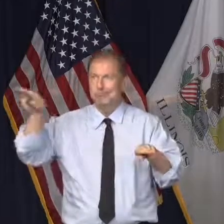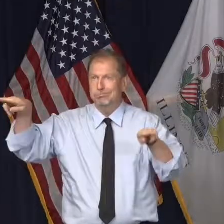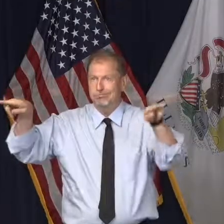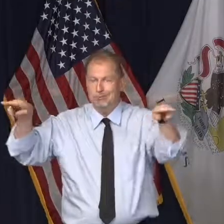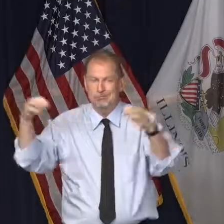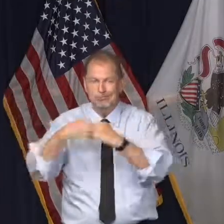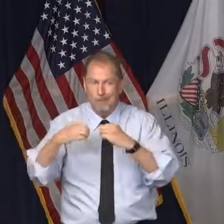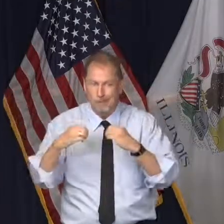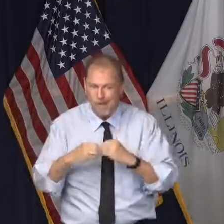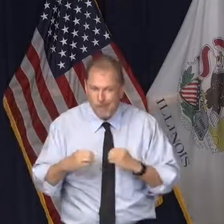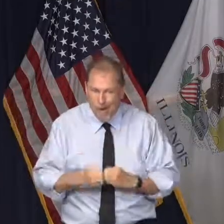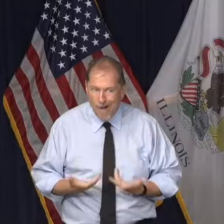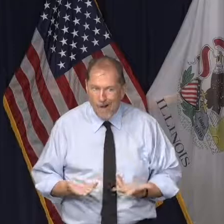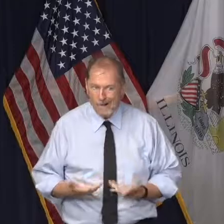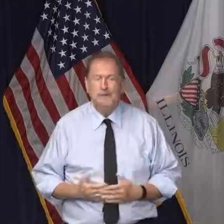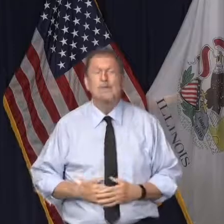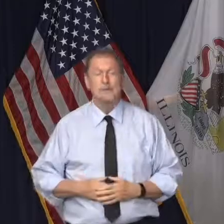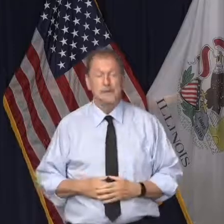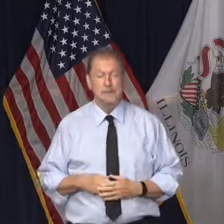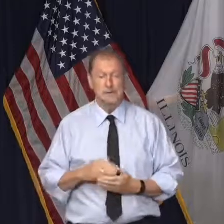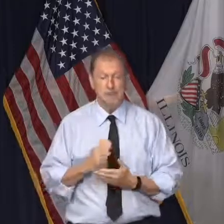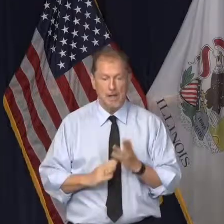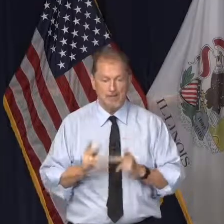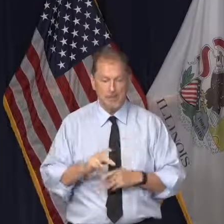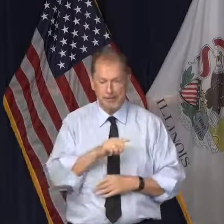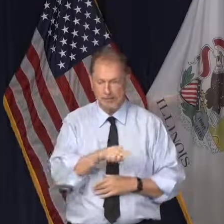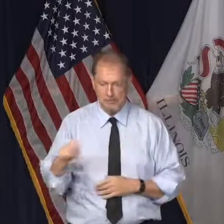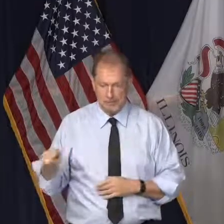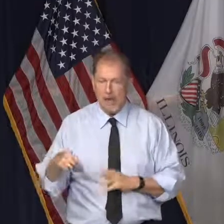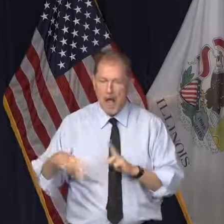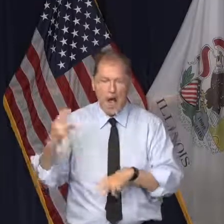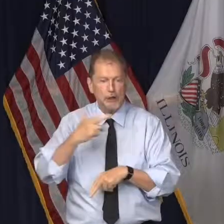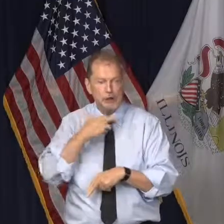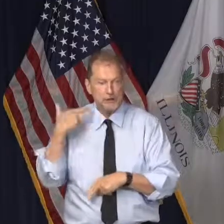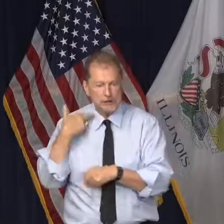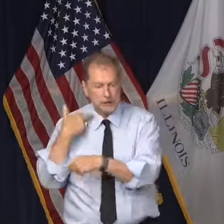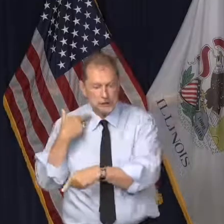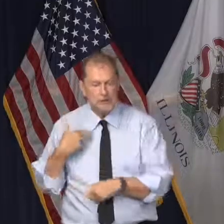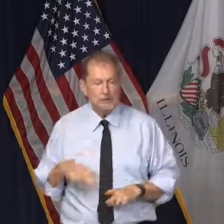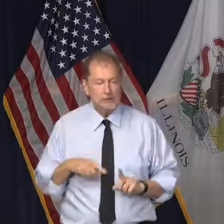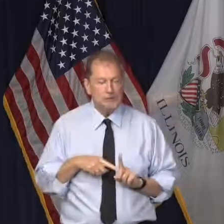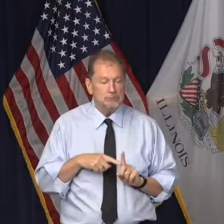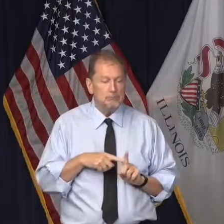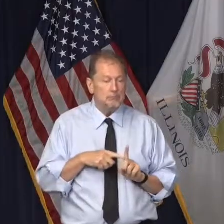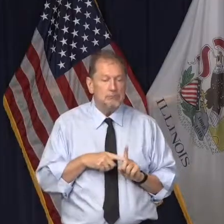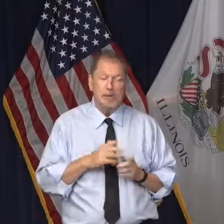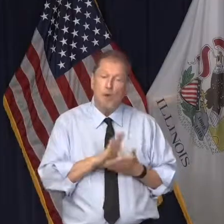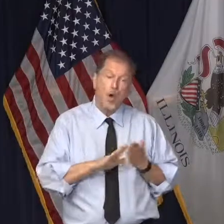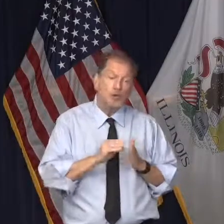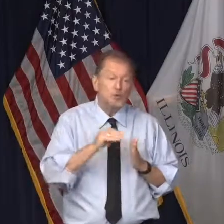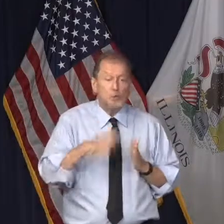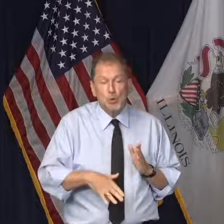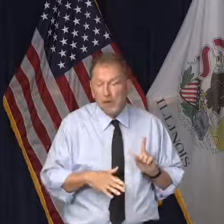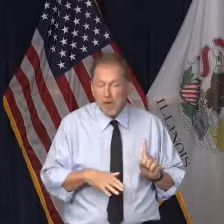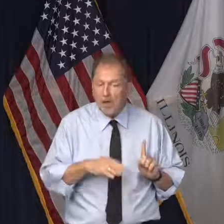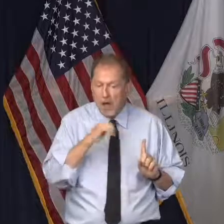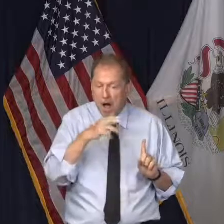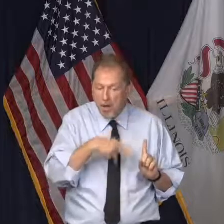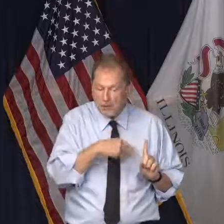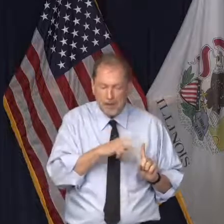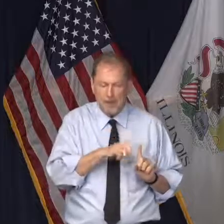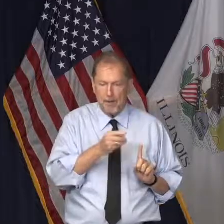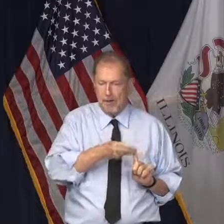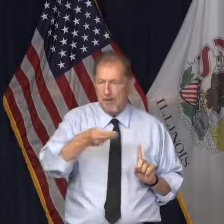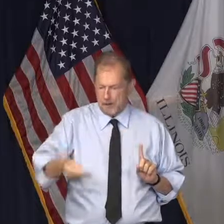who is more likely to end up in the hospital getting it versus somebody who is less likely to end up in the hospital, you just don't